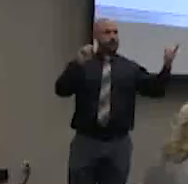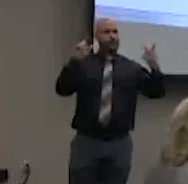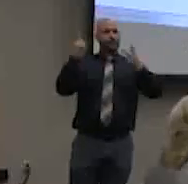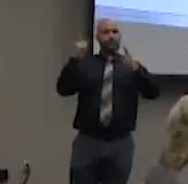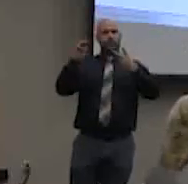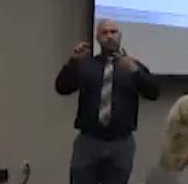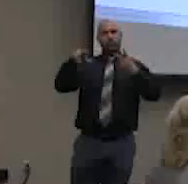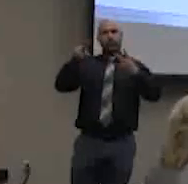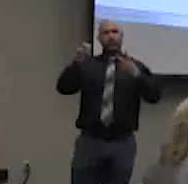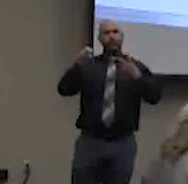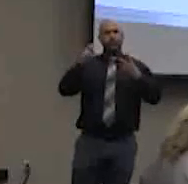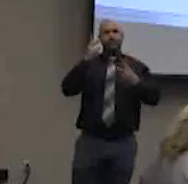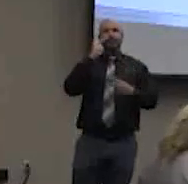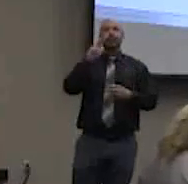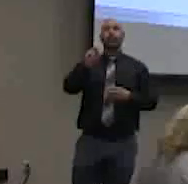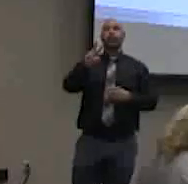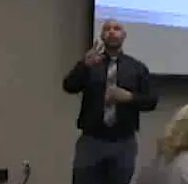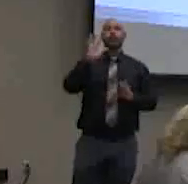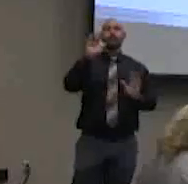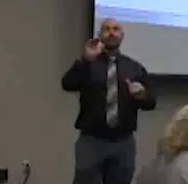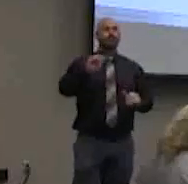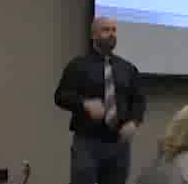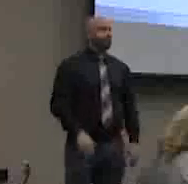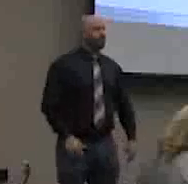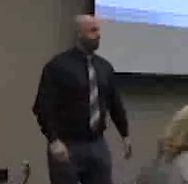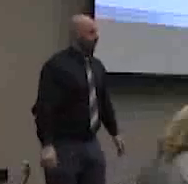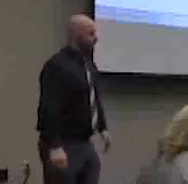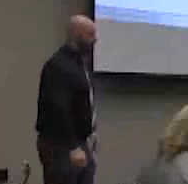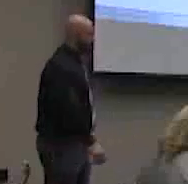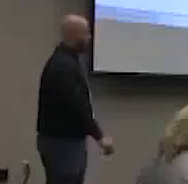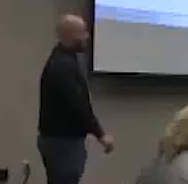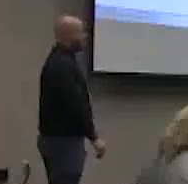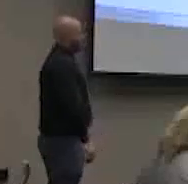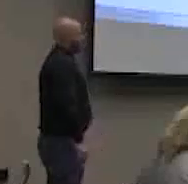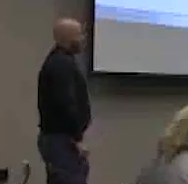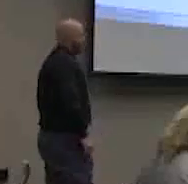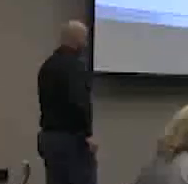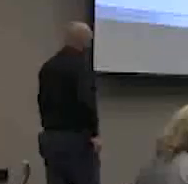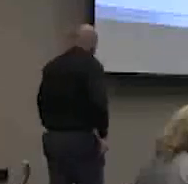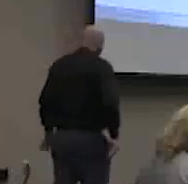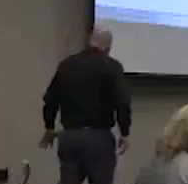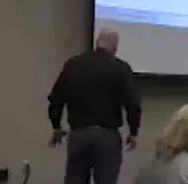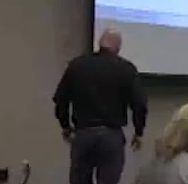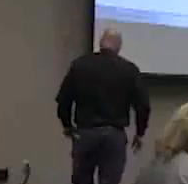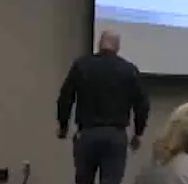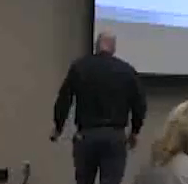Thank you. See you too. Thanks.